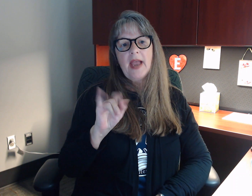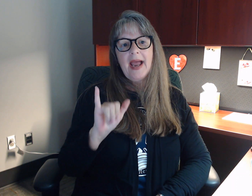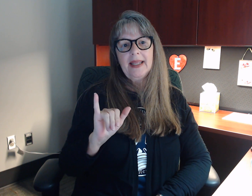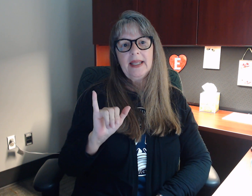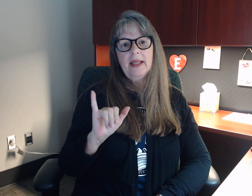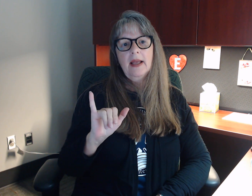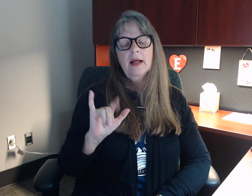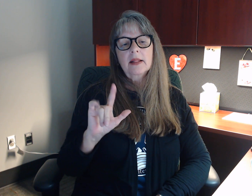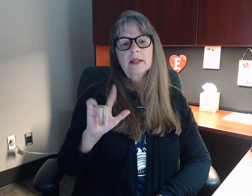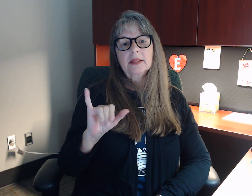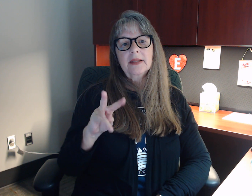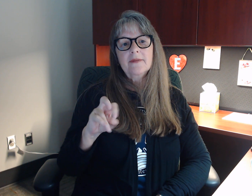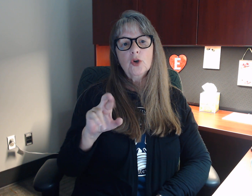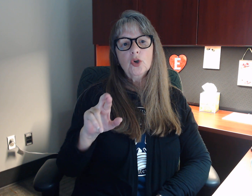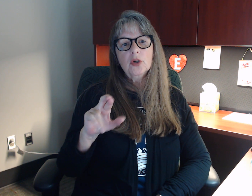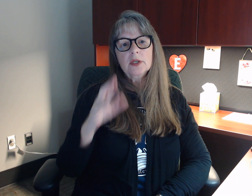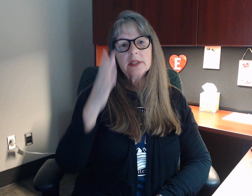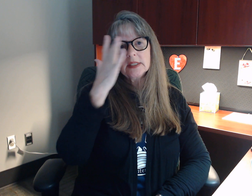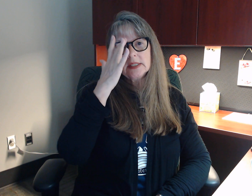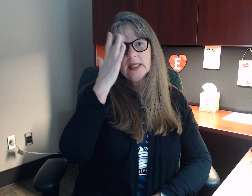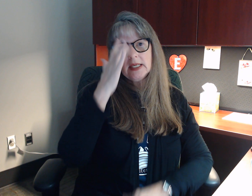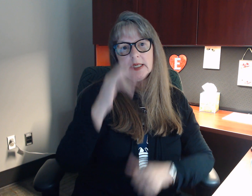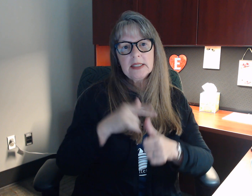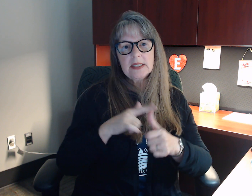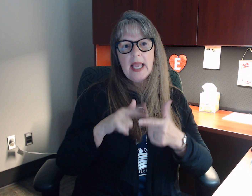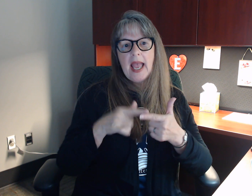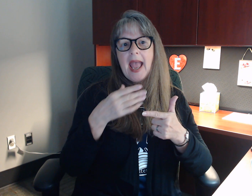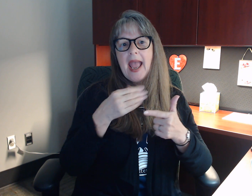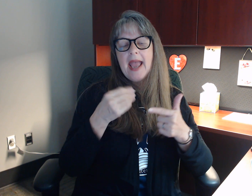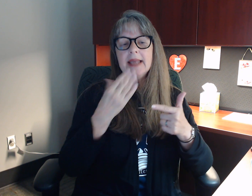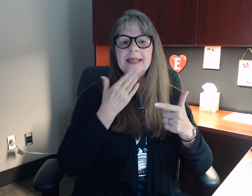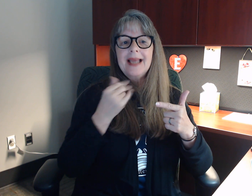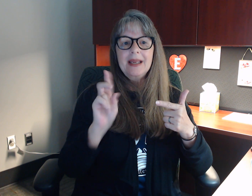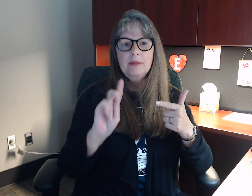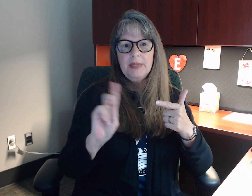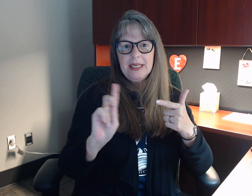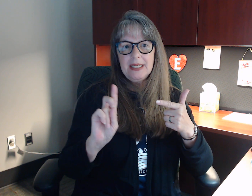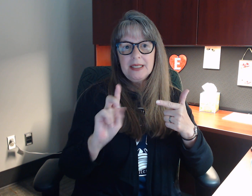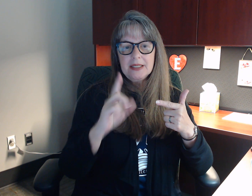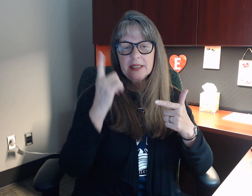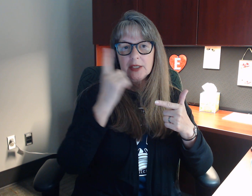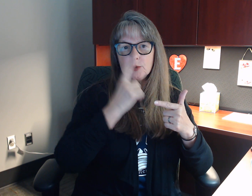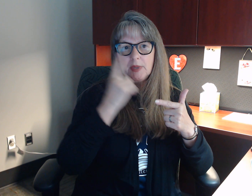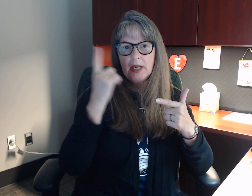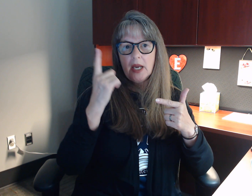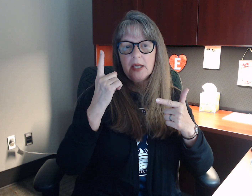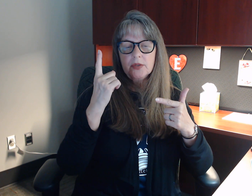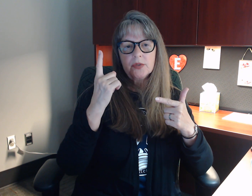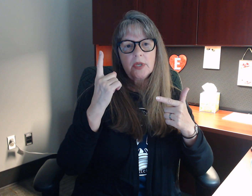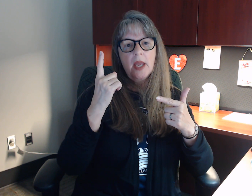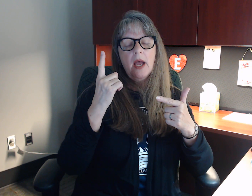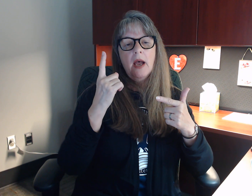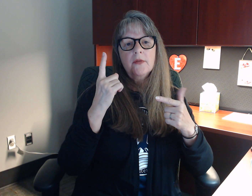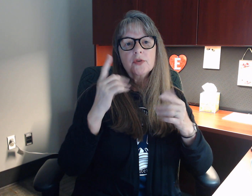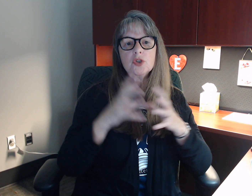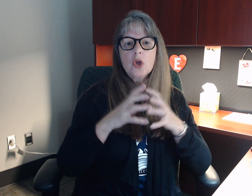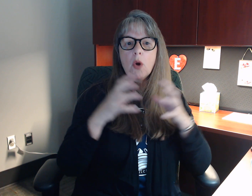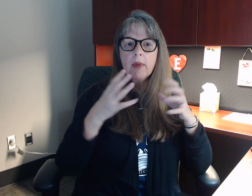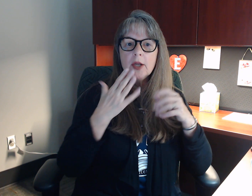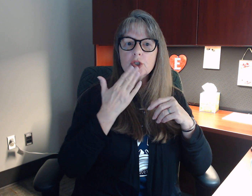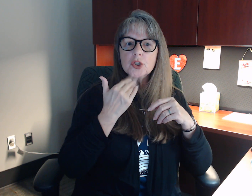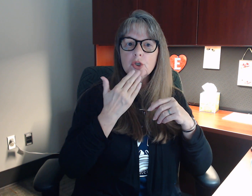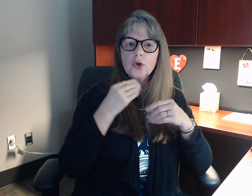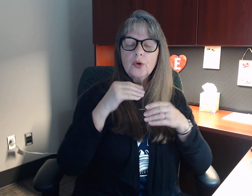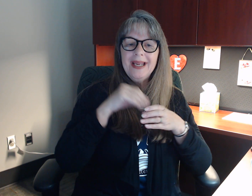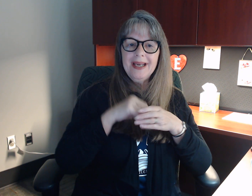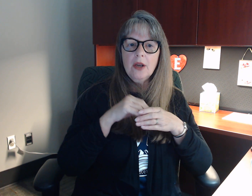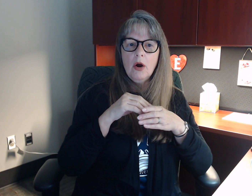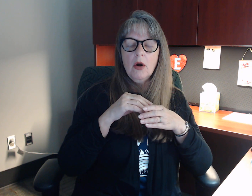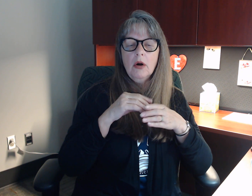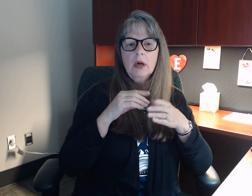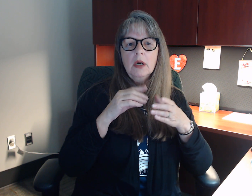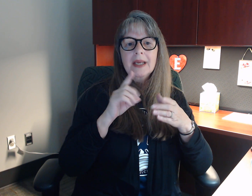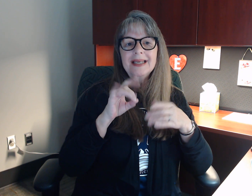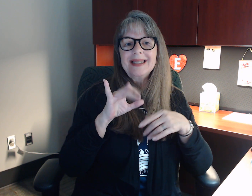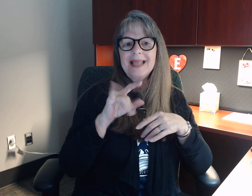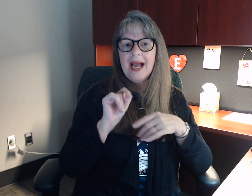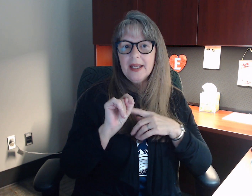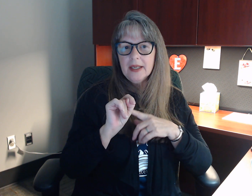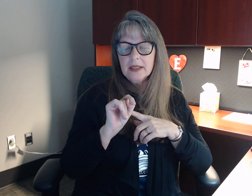fatty liver disease and diabetes, is because of so much sugar in our diet.